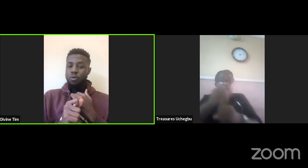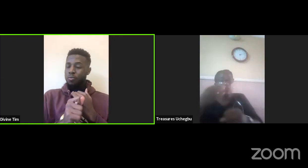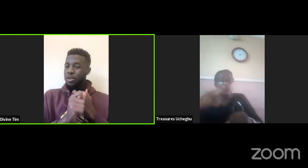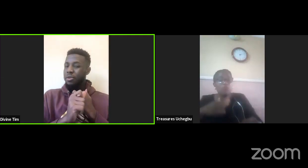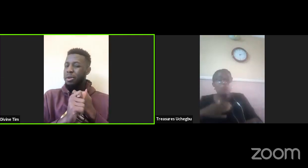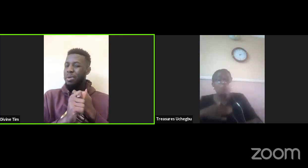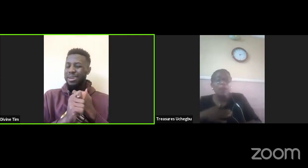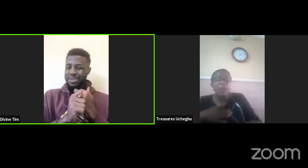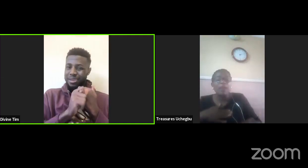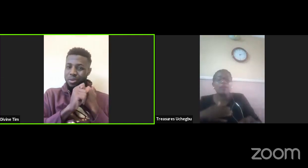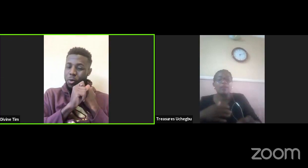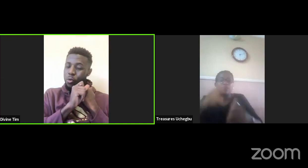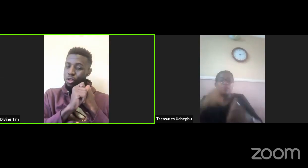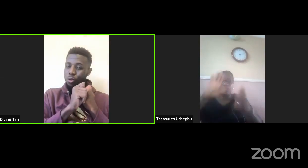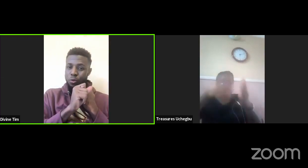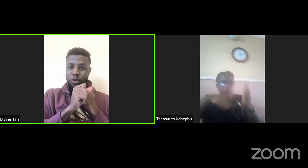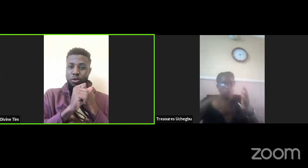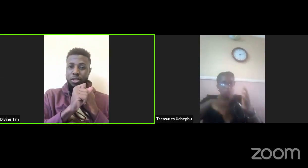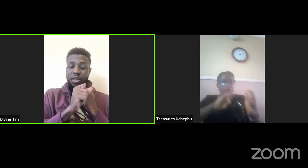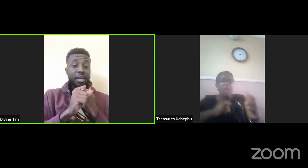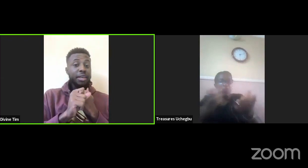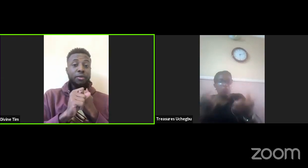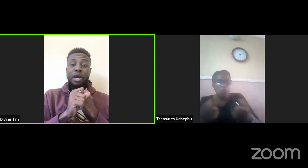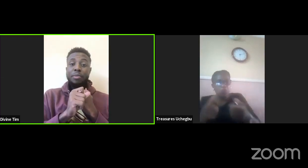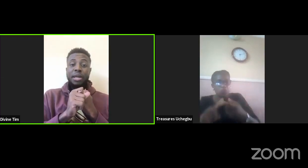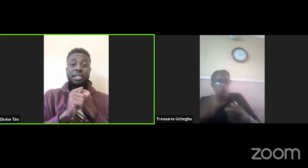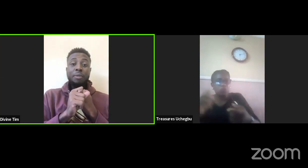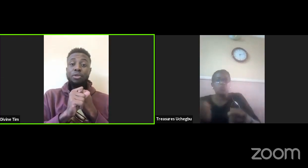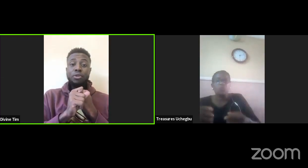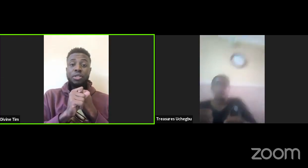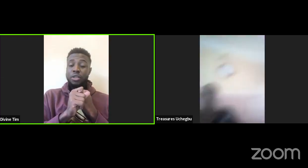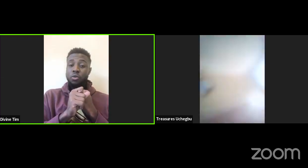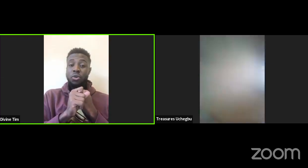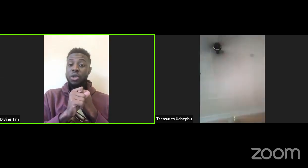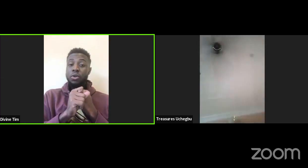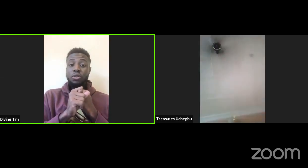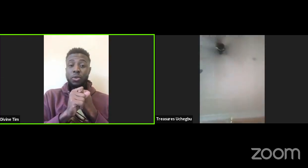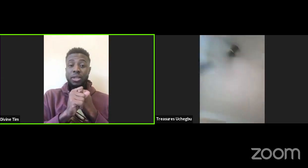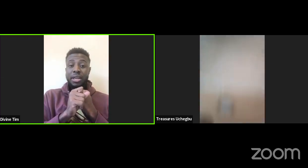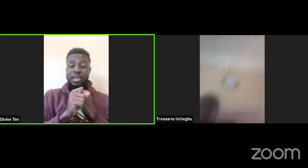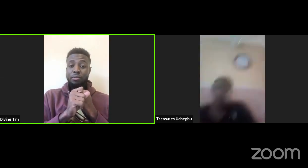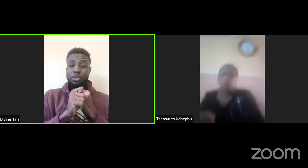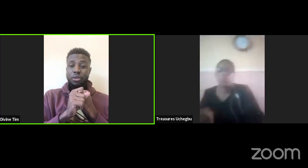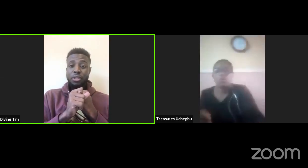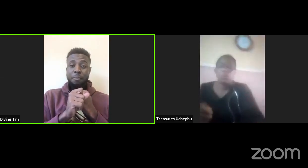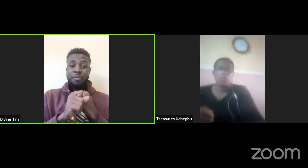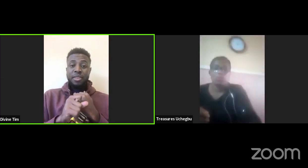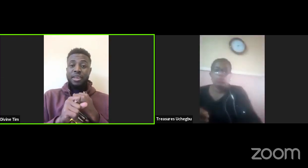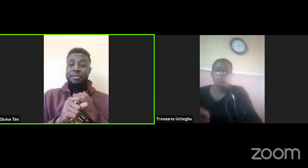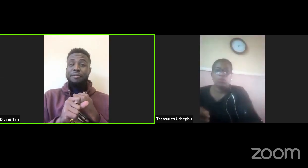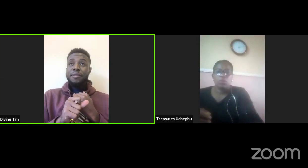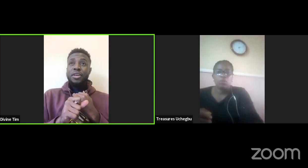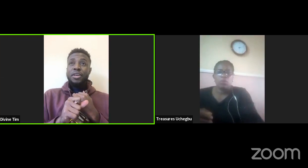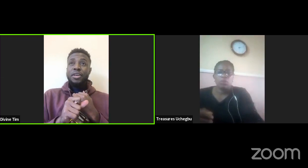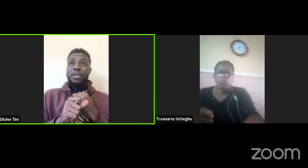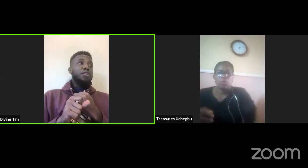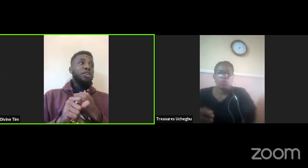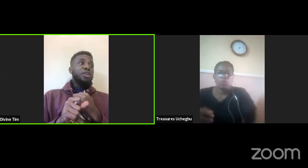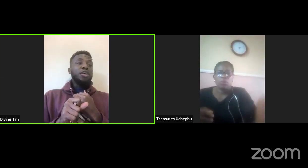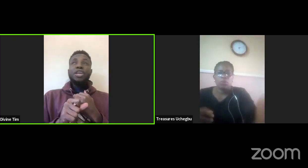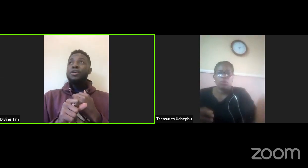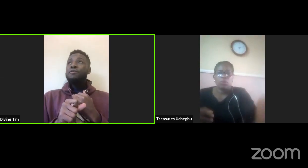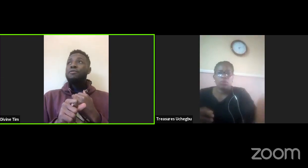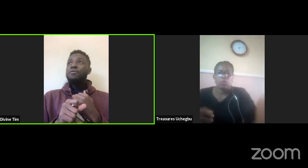out to, remember, always use figures. You can be as ambitious as you want. They want somebody that is ambitious. If